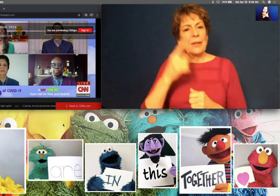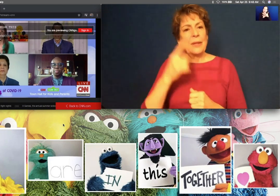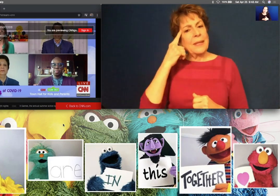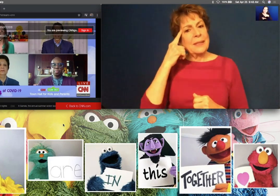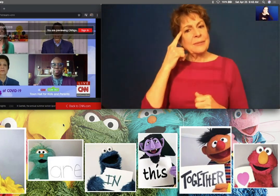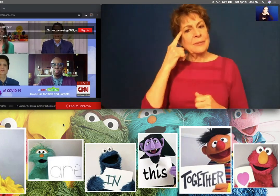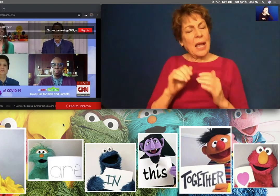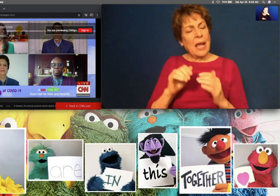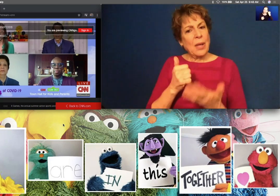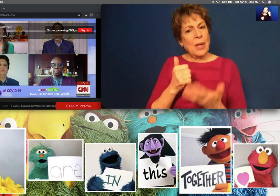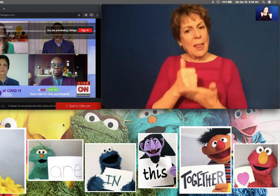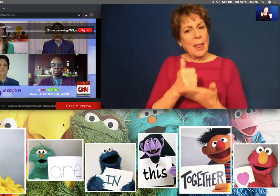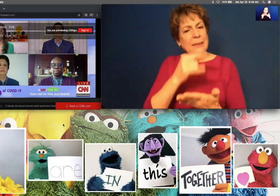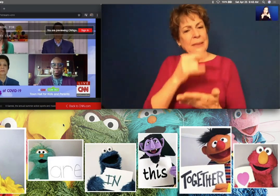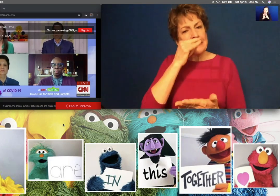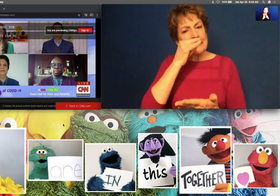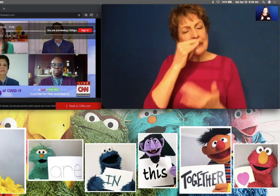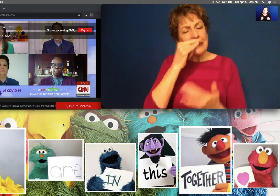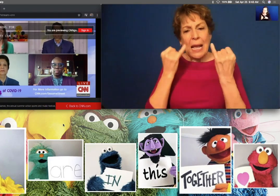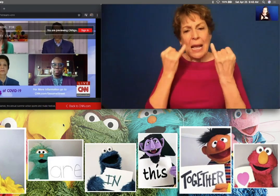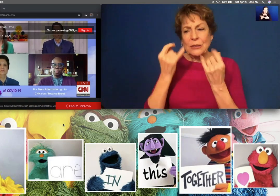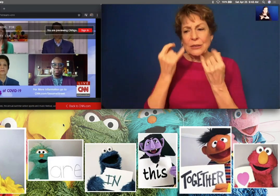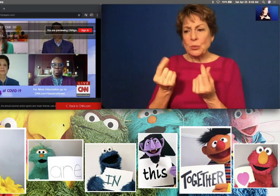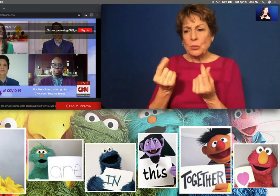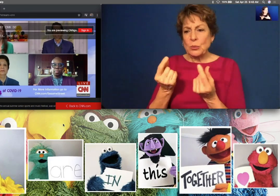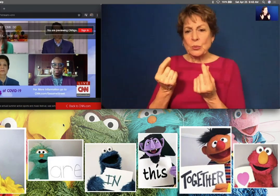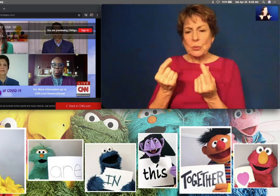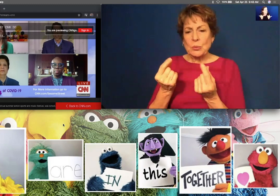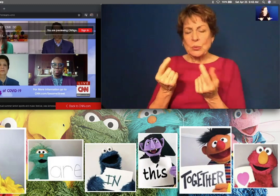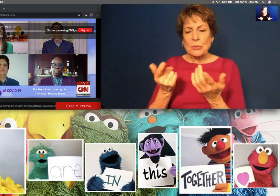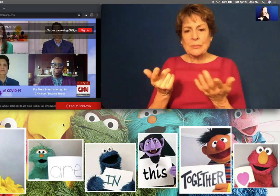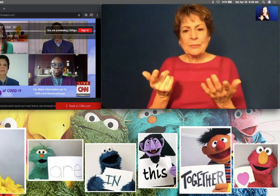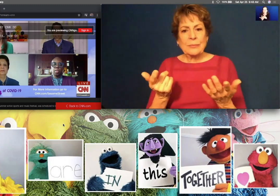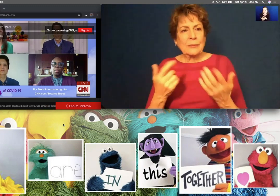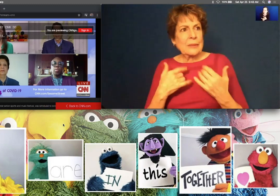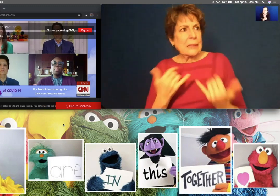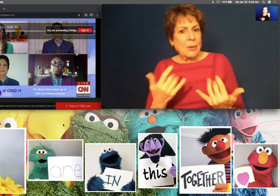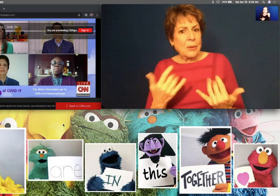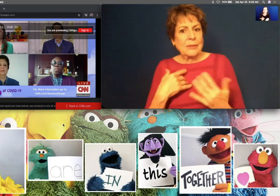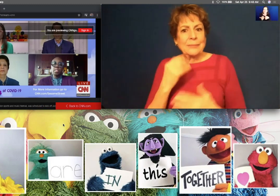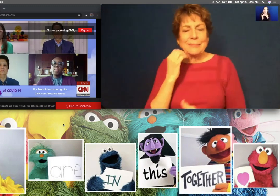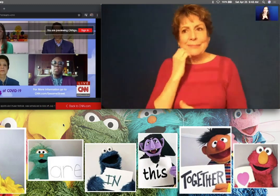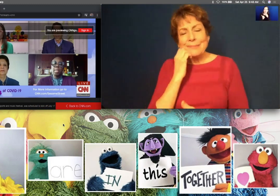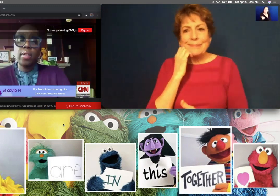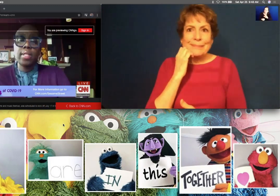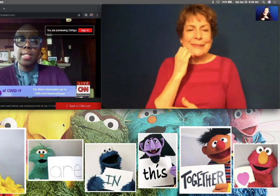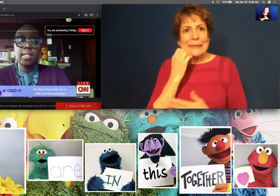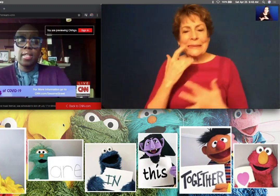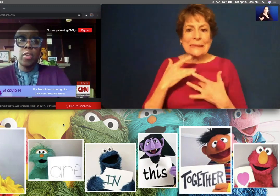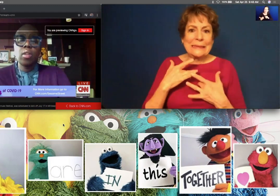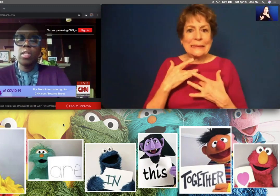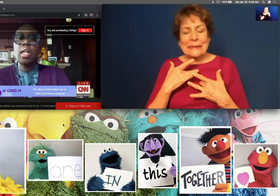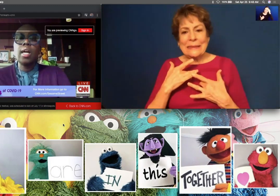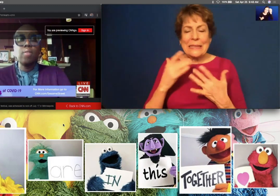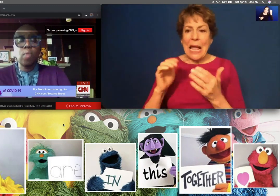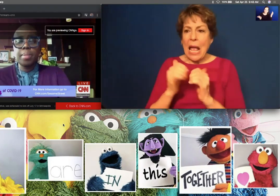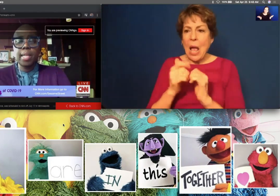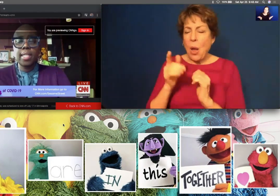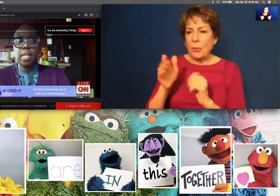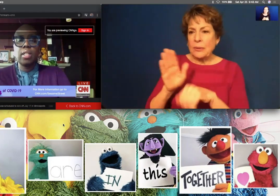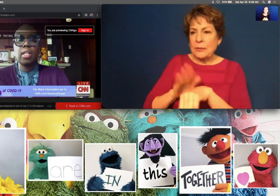various strategies that are real for kids, things that they can do during times like this, how do you approach